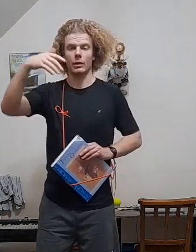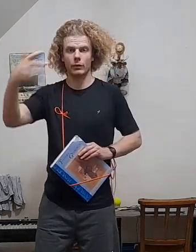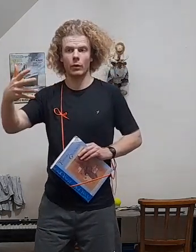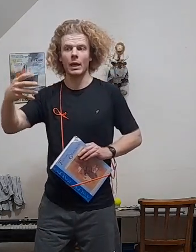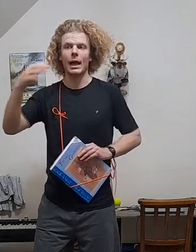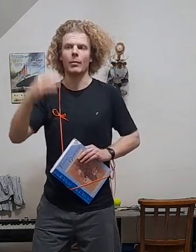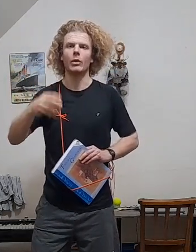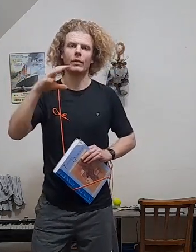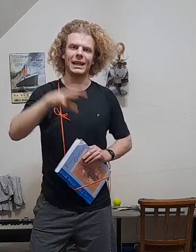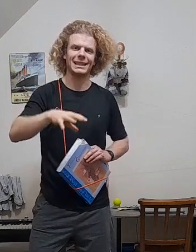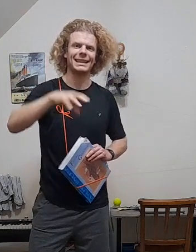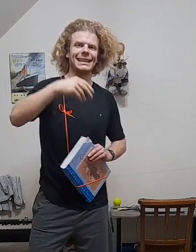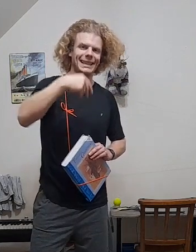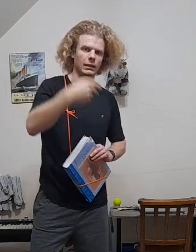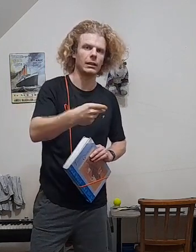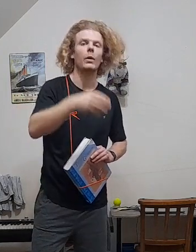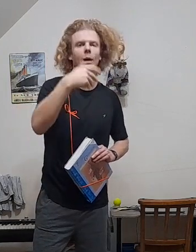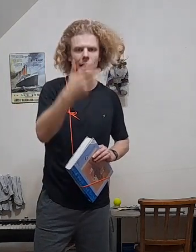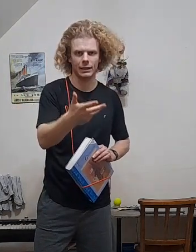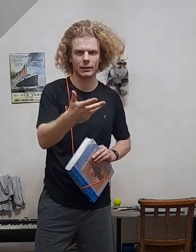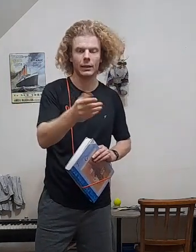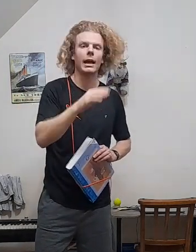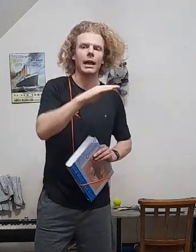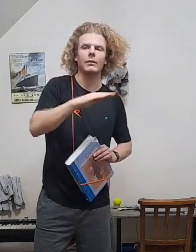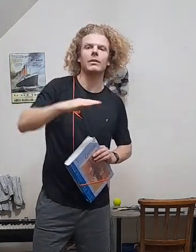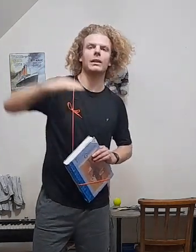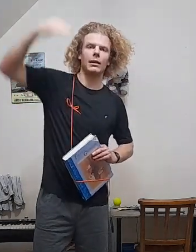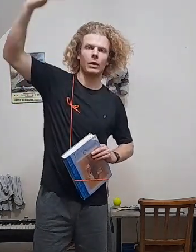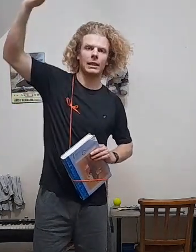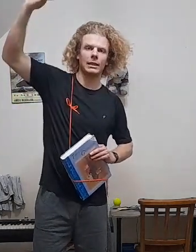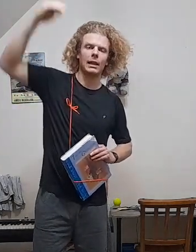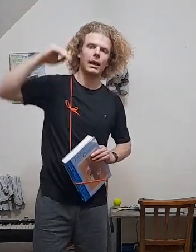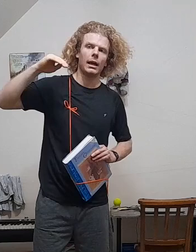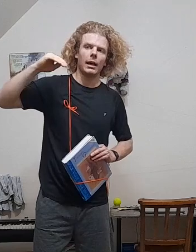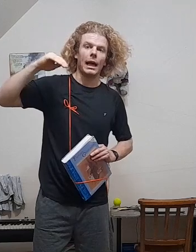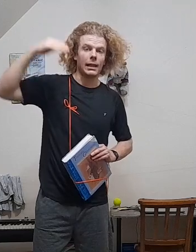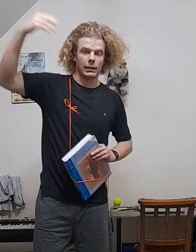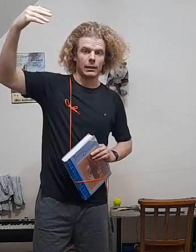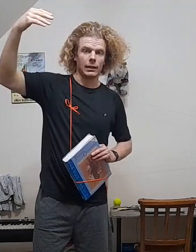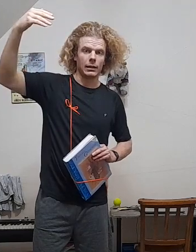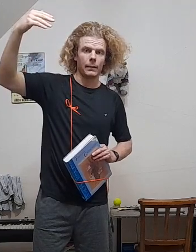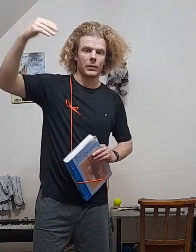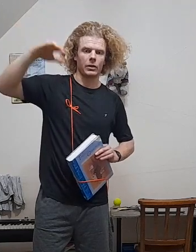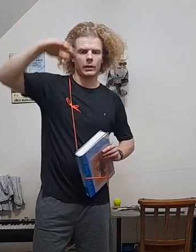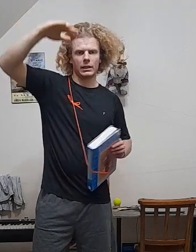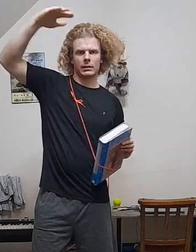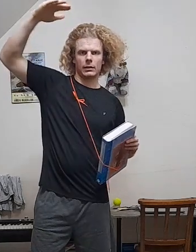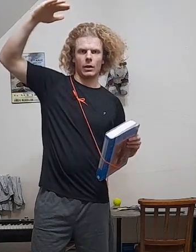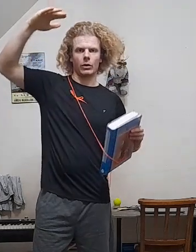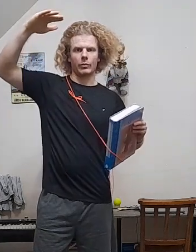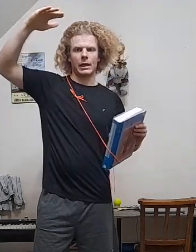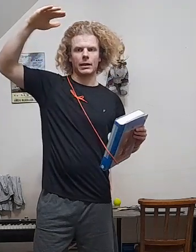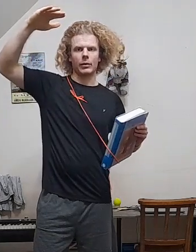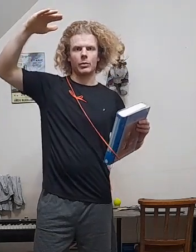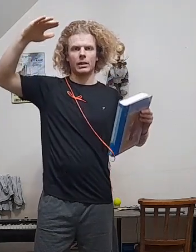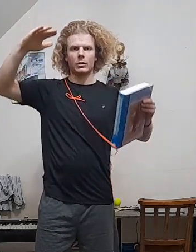23rd amount of acid is in it, quite acidus. And then there's no less alkaline in it. So that is now out of balance. If you bring it into balance,